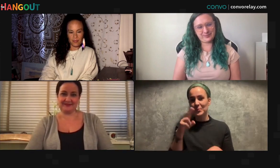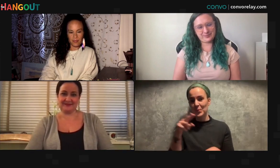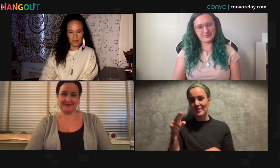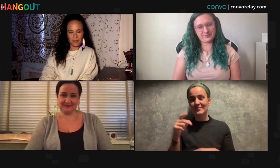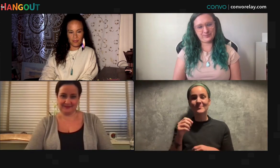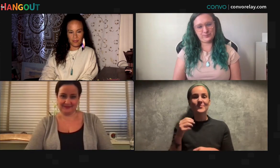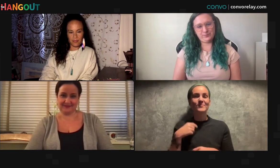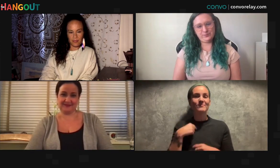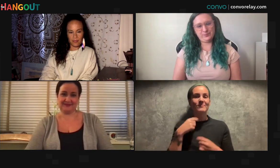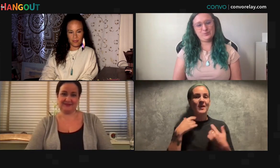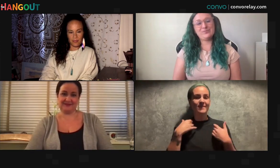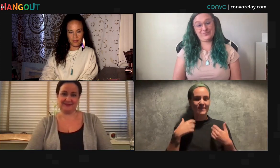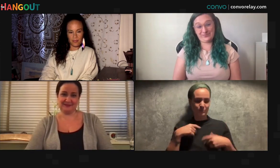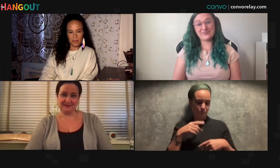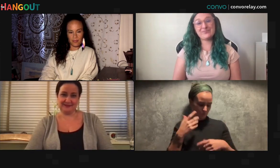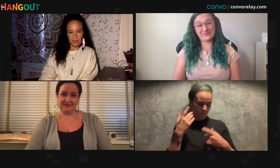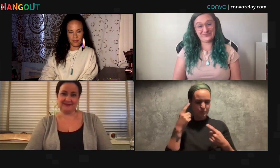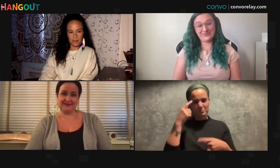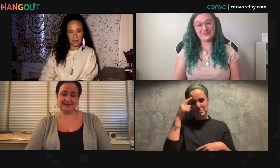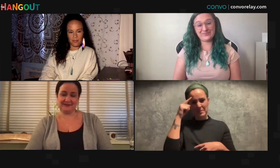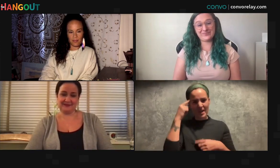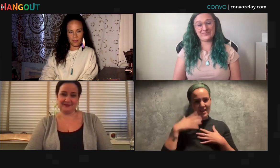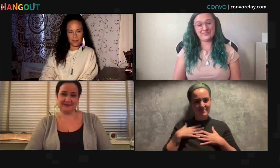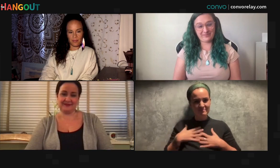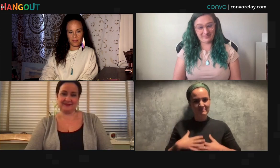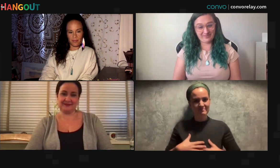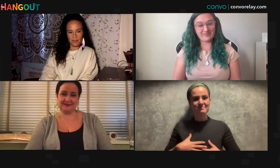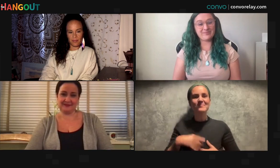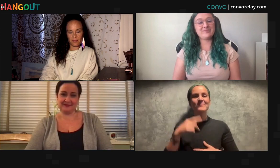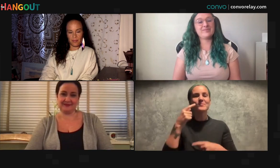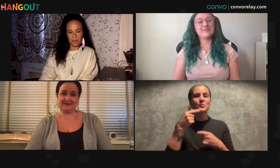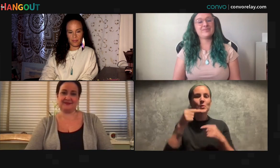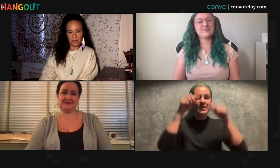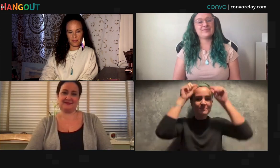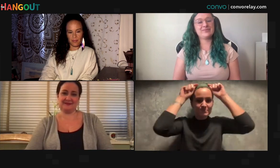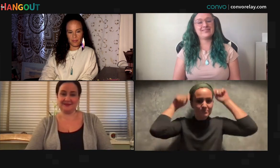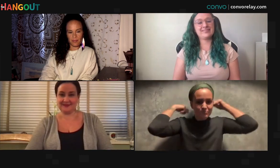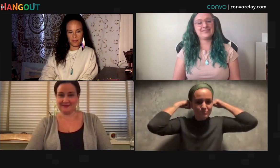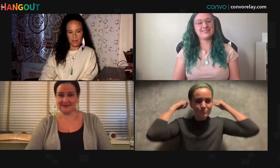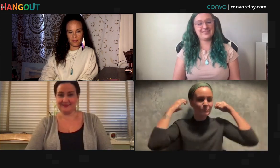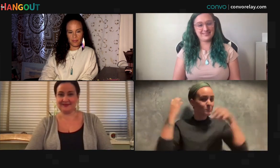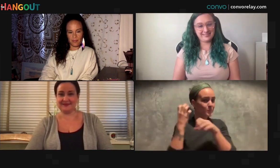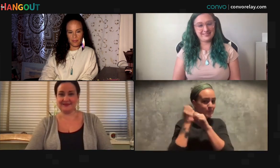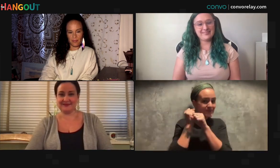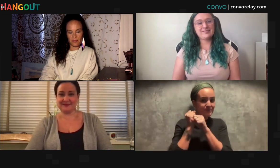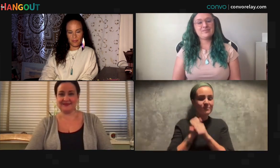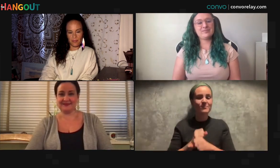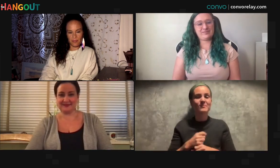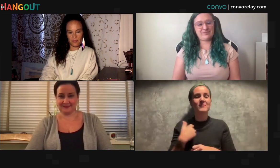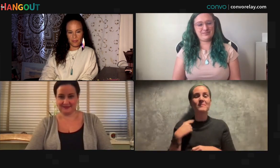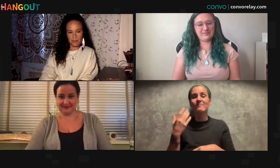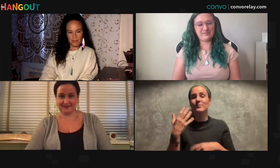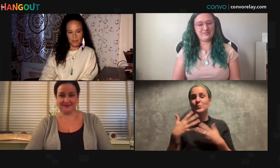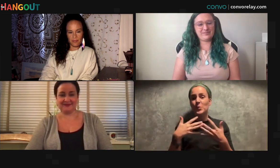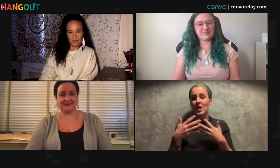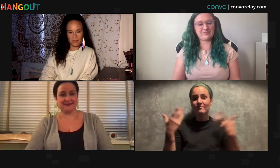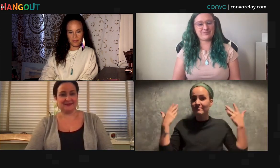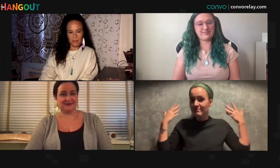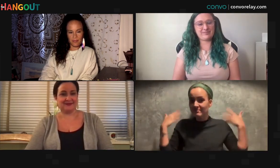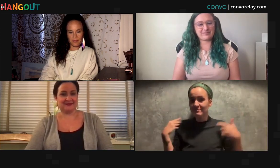Hi, my name is Belinda. I'm from Norway. I have a black top on with a green bandana with my hair